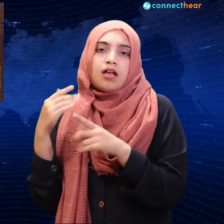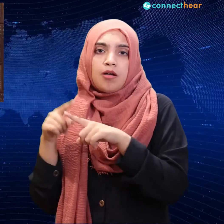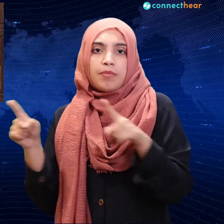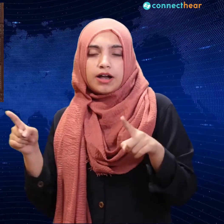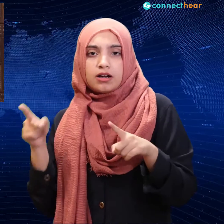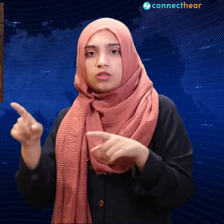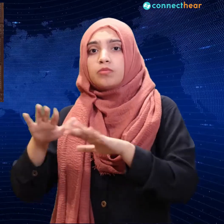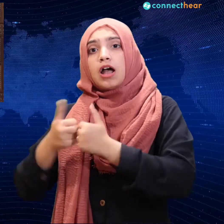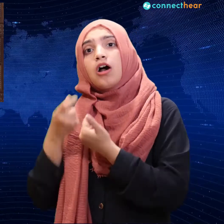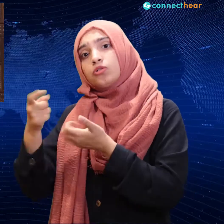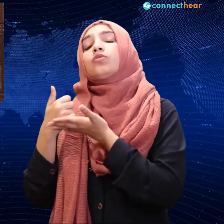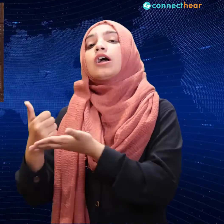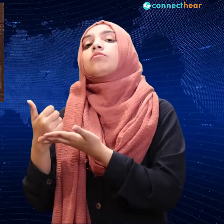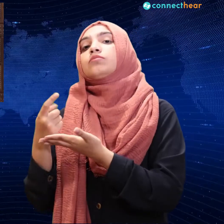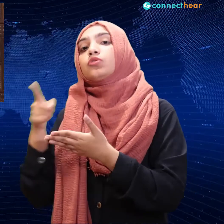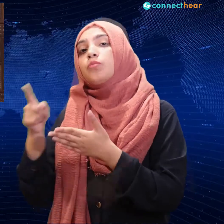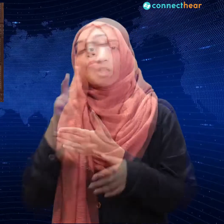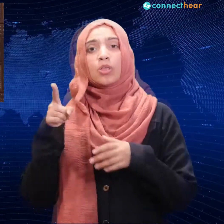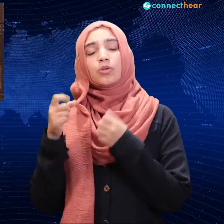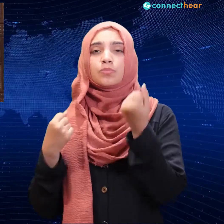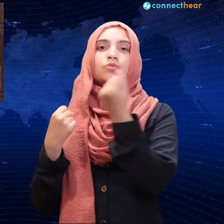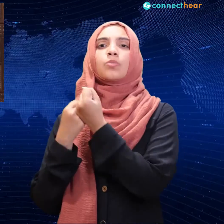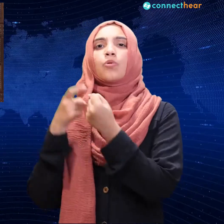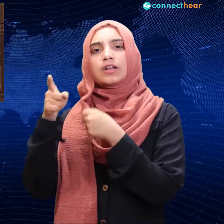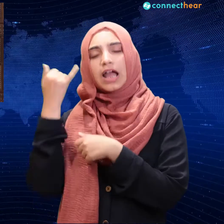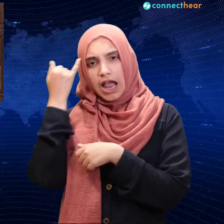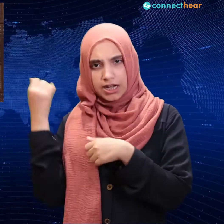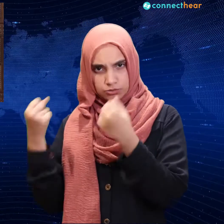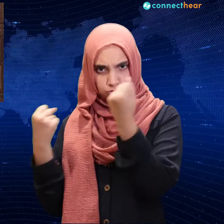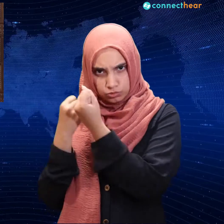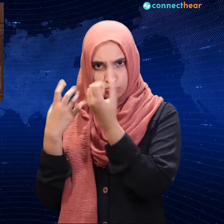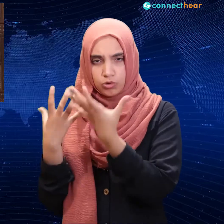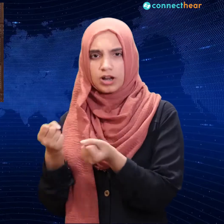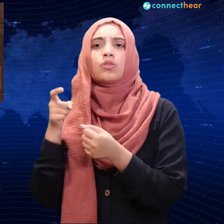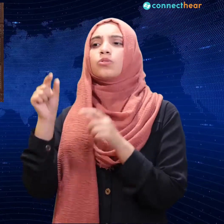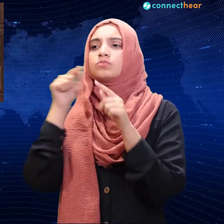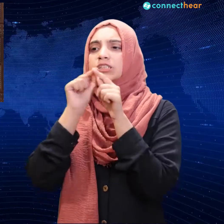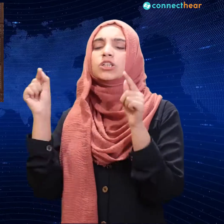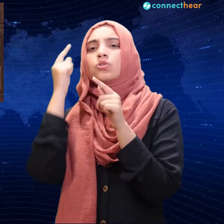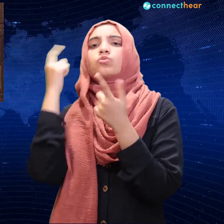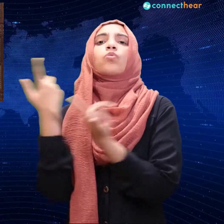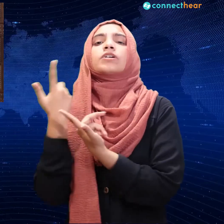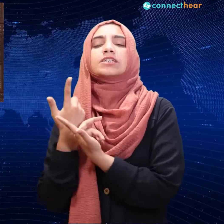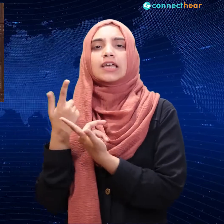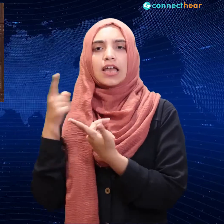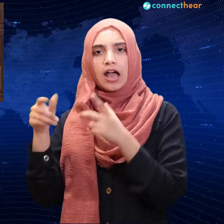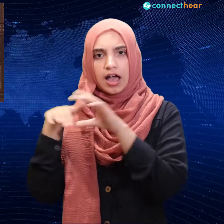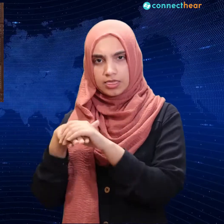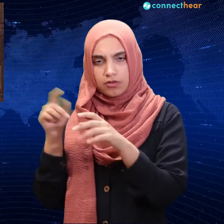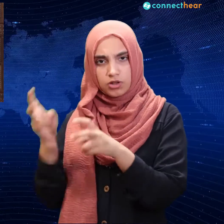you, sir, support their ideology, and what is your red line? The strict interpretation